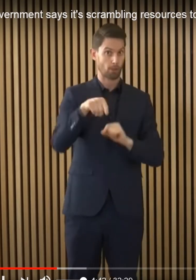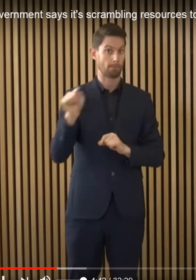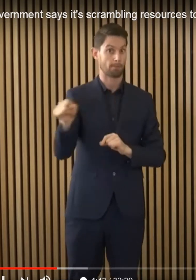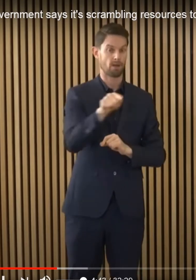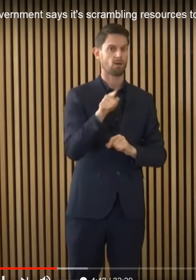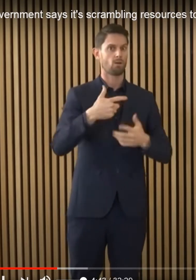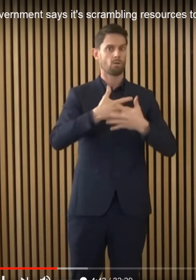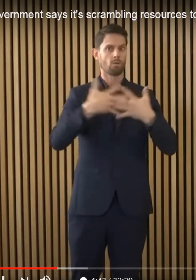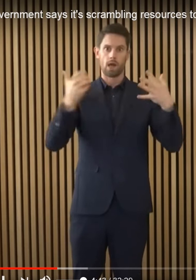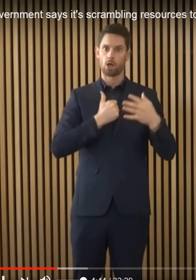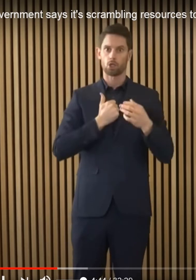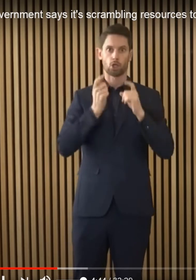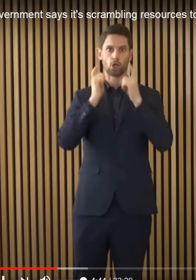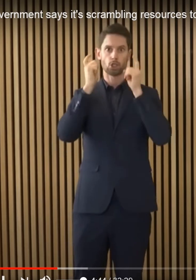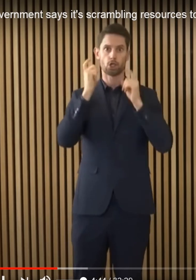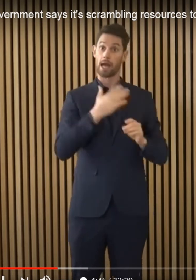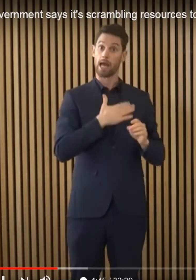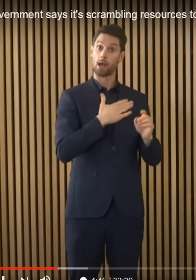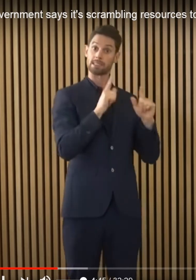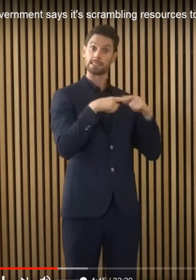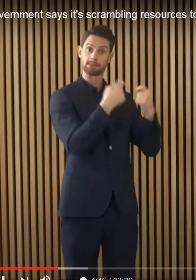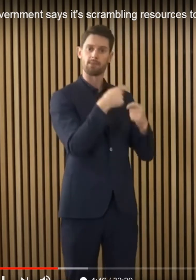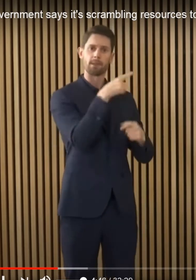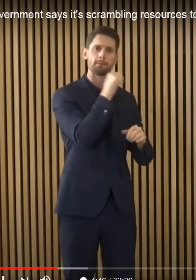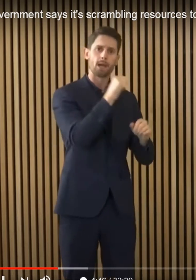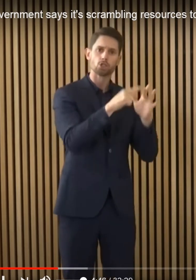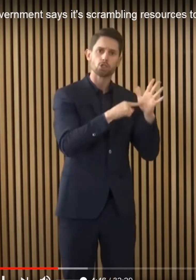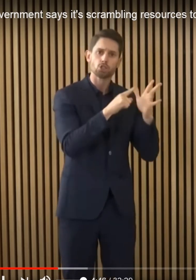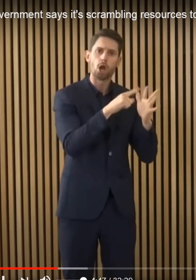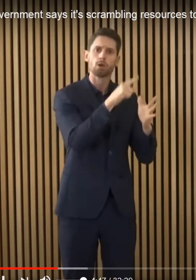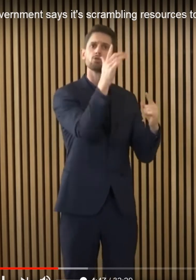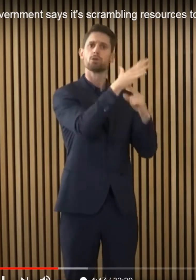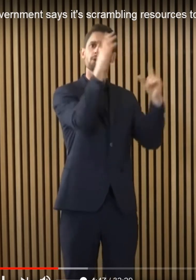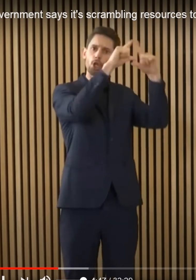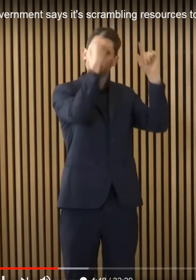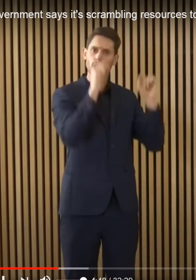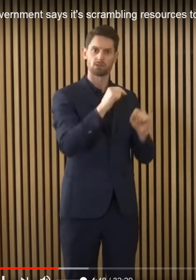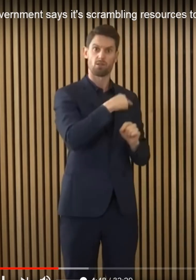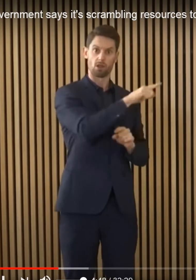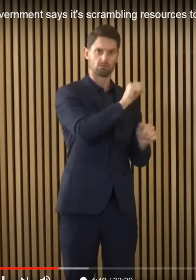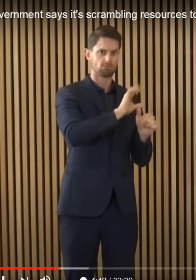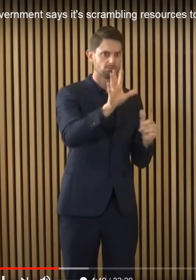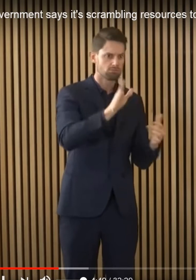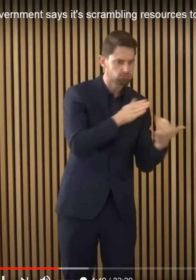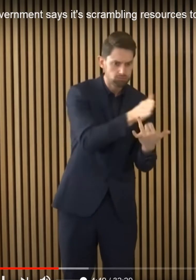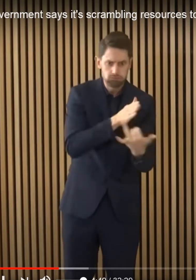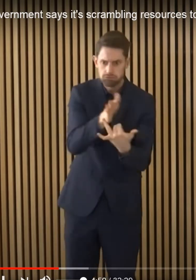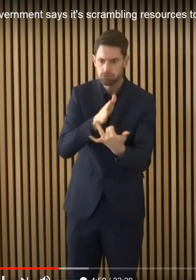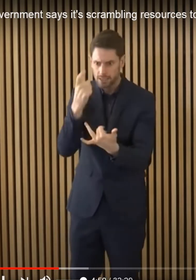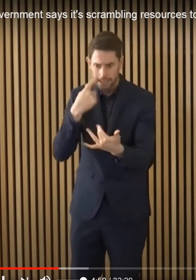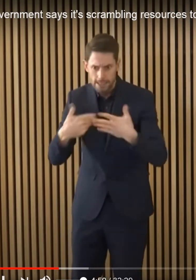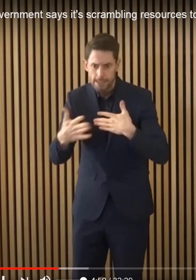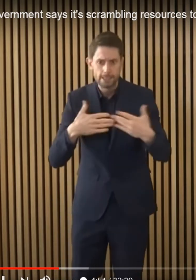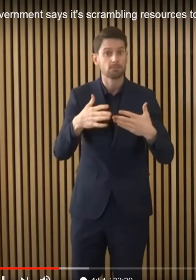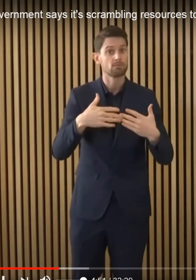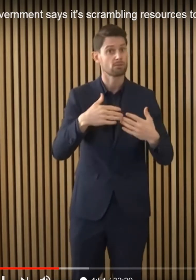of Joe and Alison and the teams that they are helping to lead. The Premier mentioned today transfers of 80